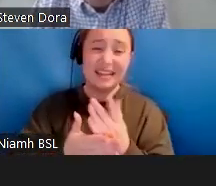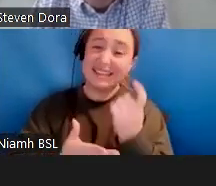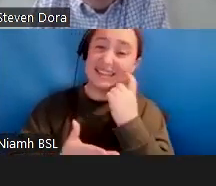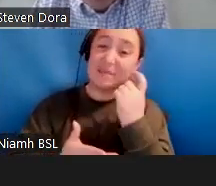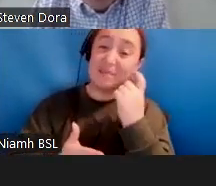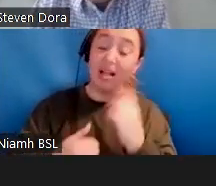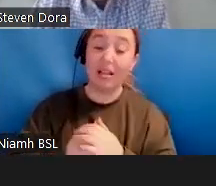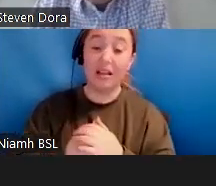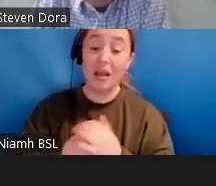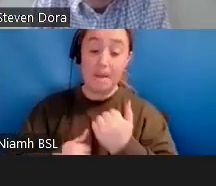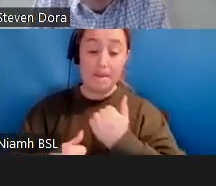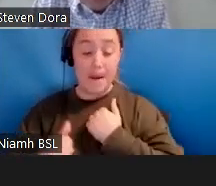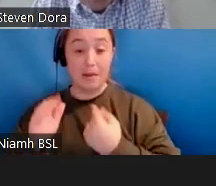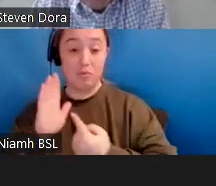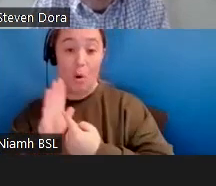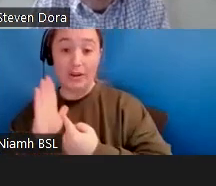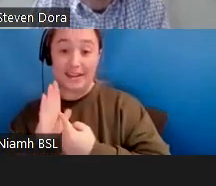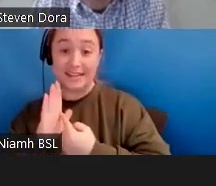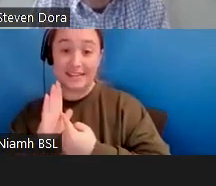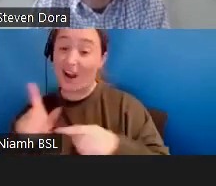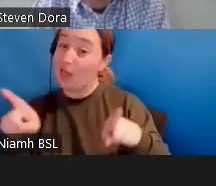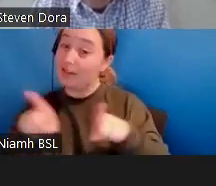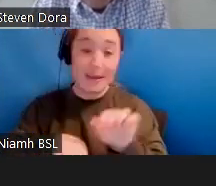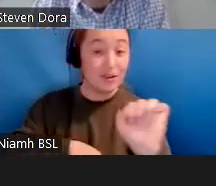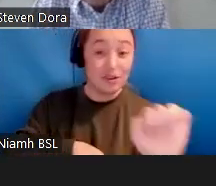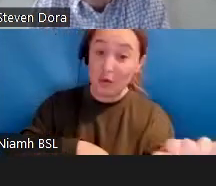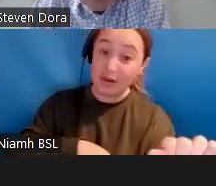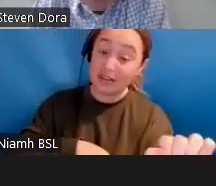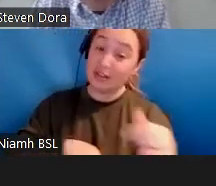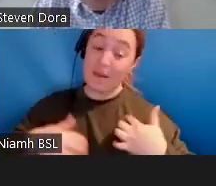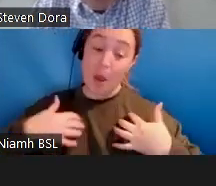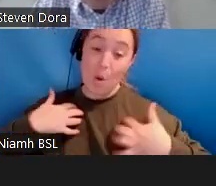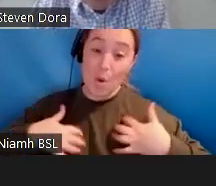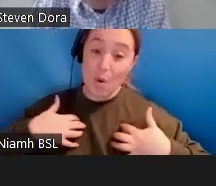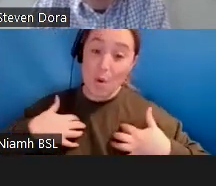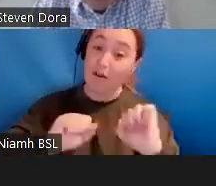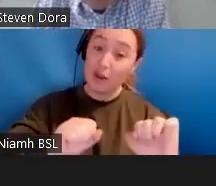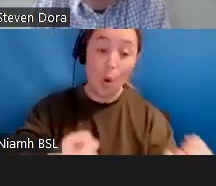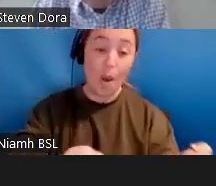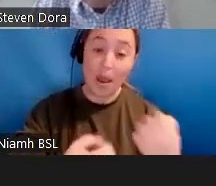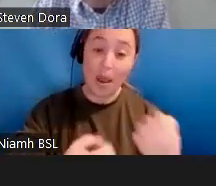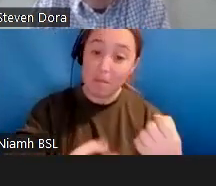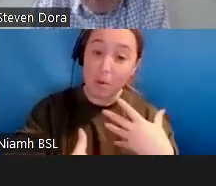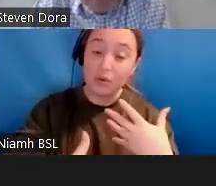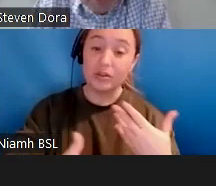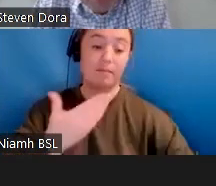priorities are your priorities, and we're really looking forward to your input in this exercise